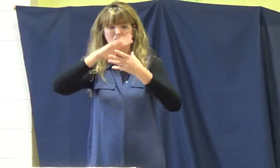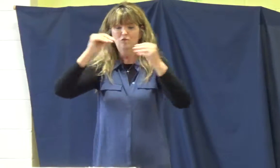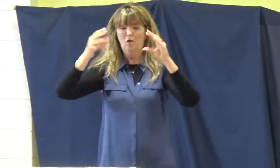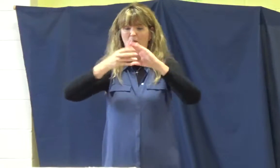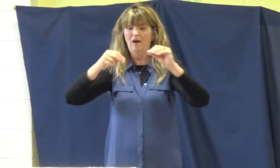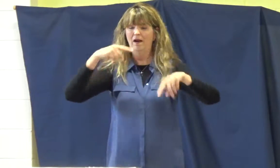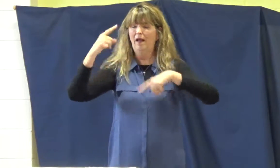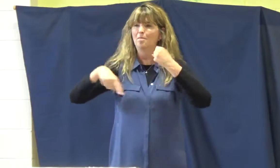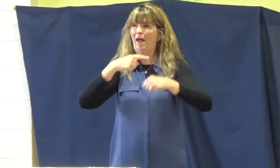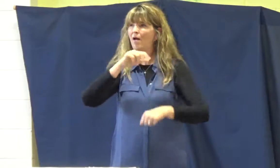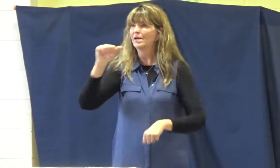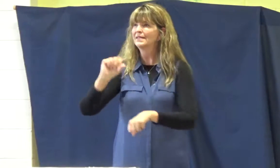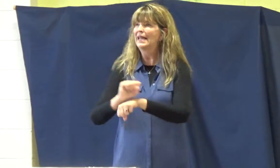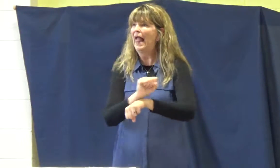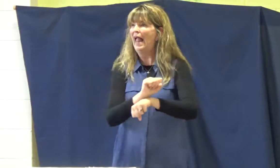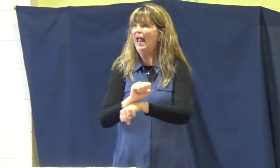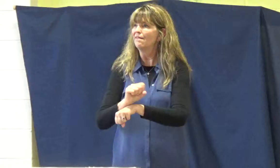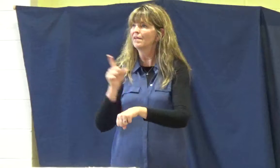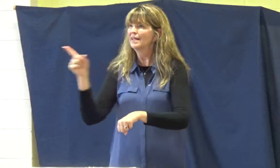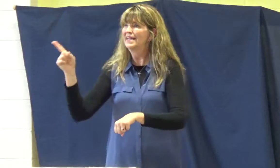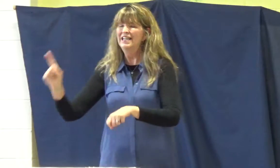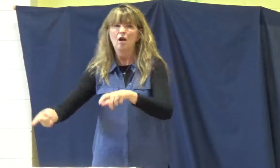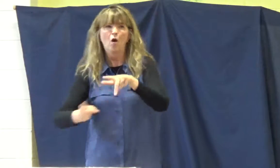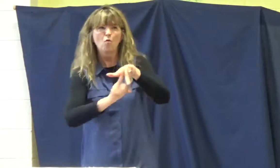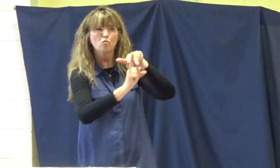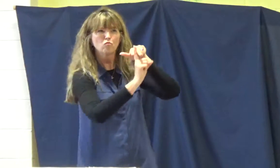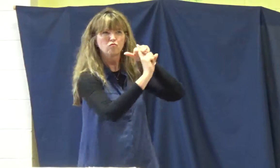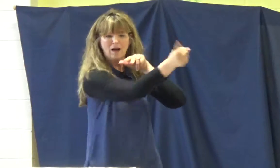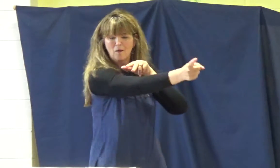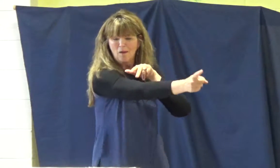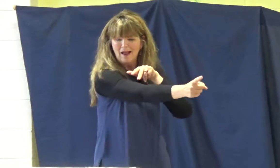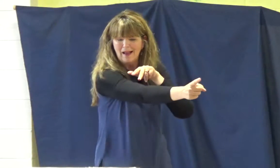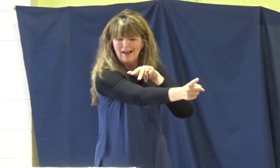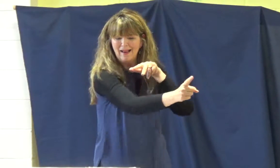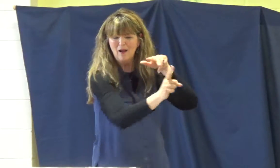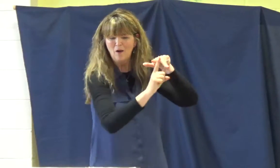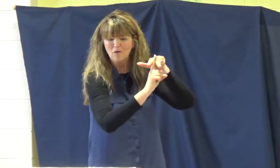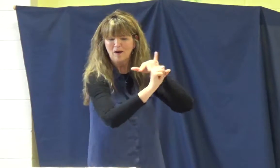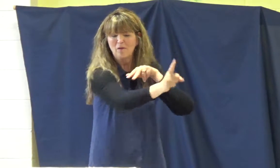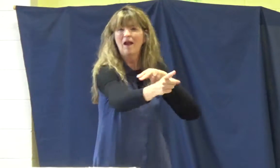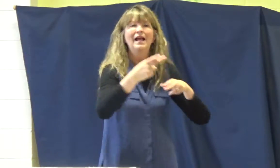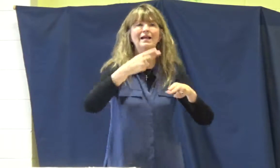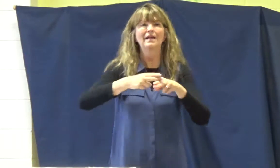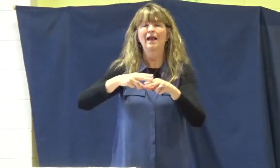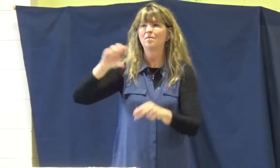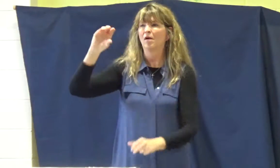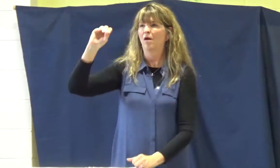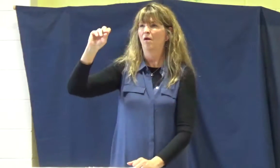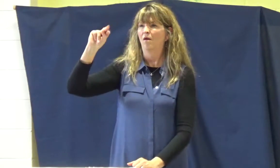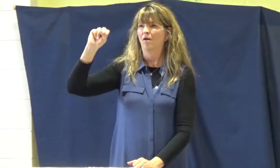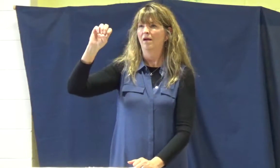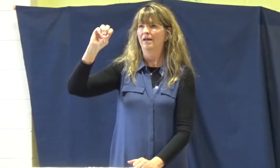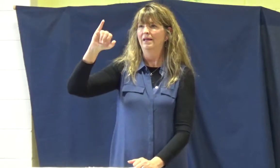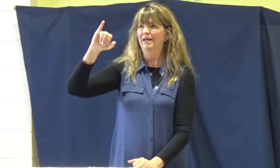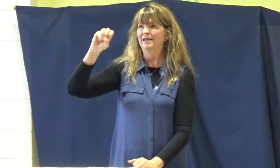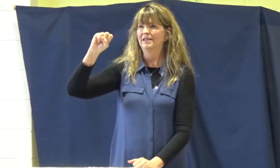And this morning's scripture reading is about a runaway slave